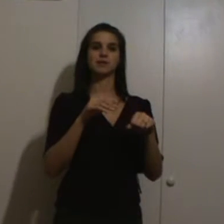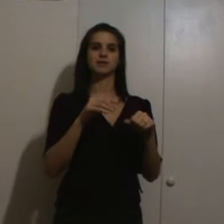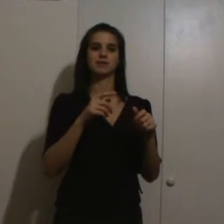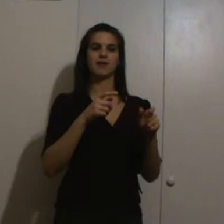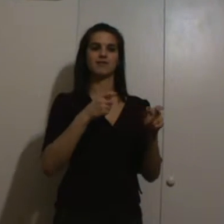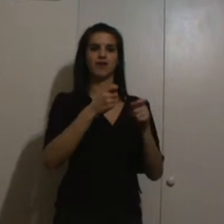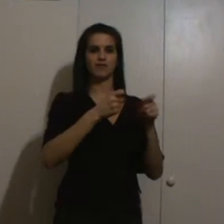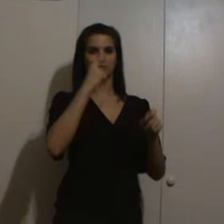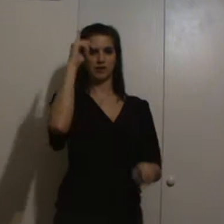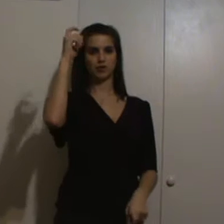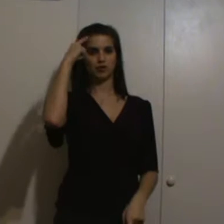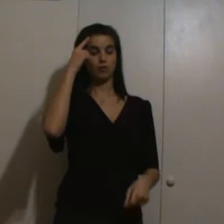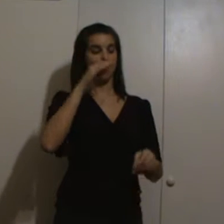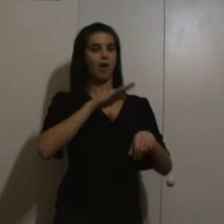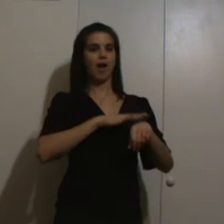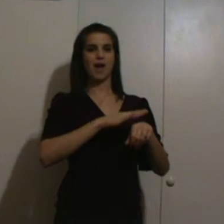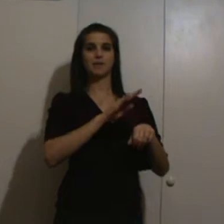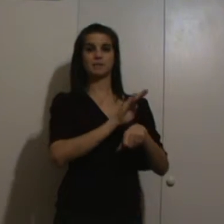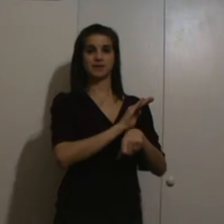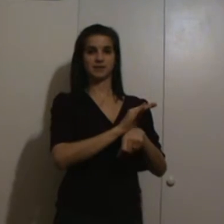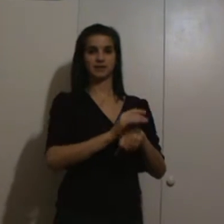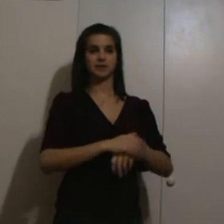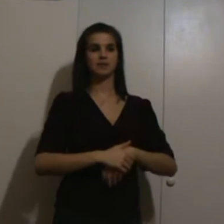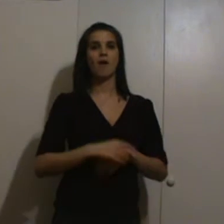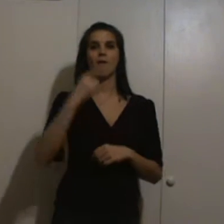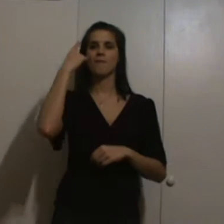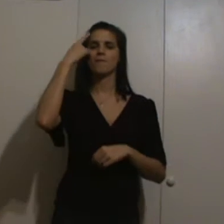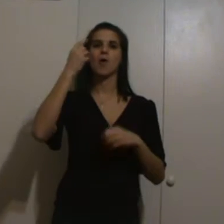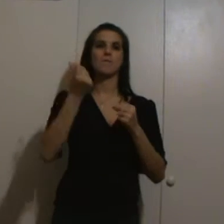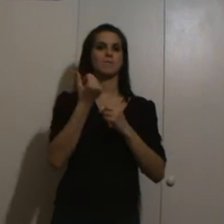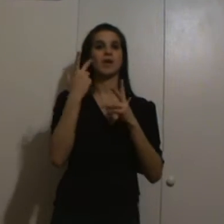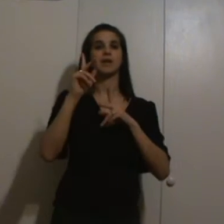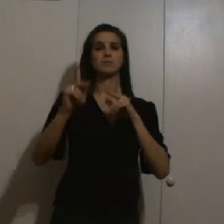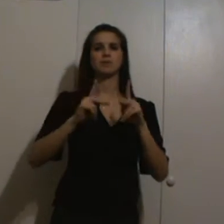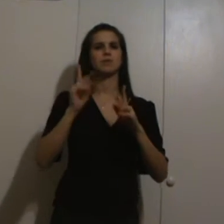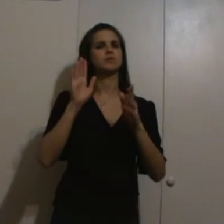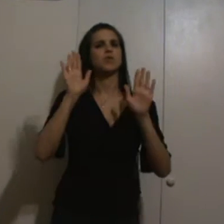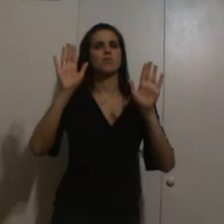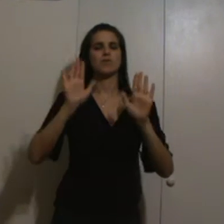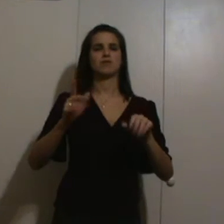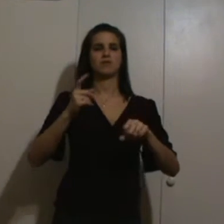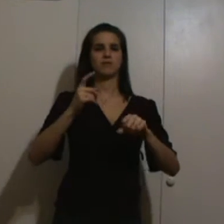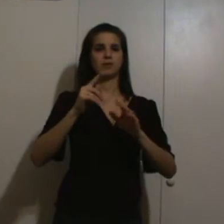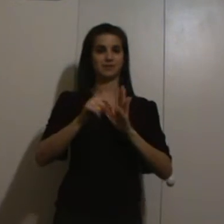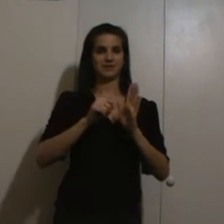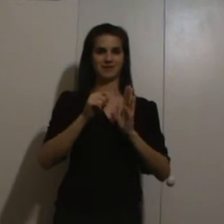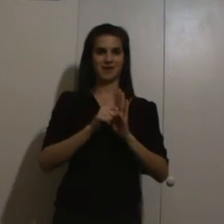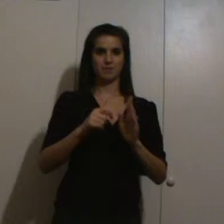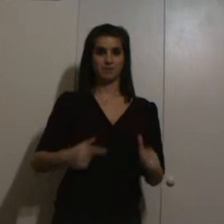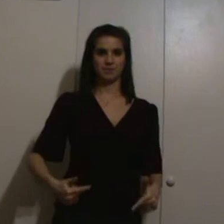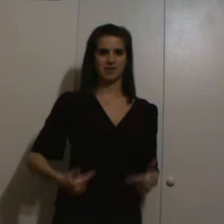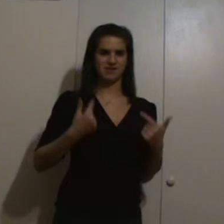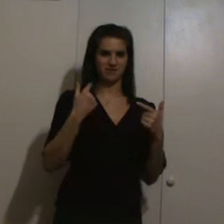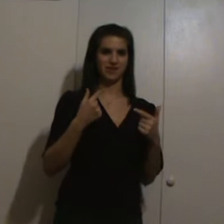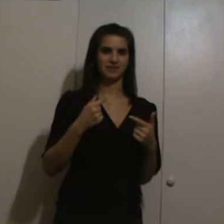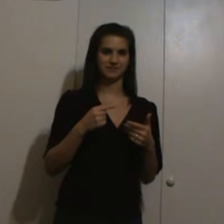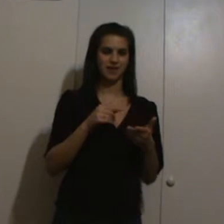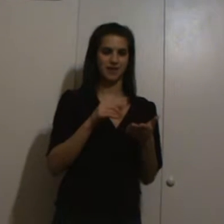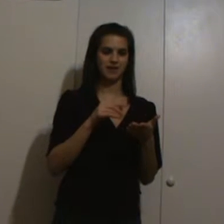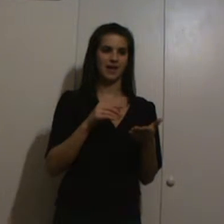For many, it was a great time. For others, such as the American worker,